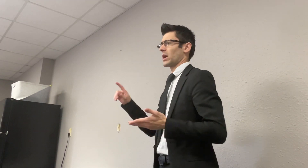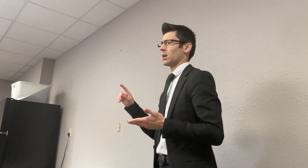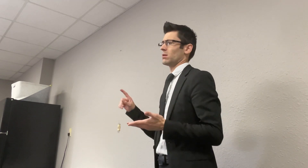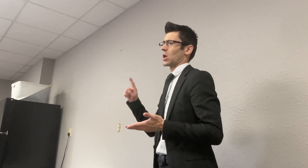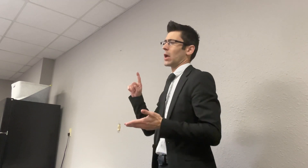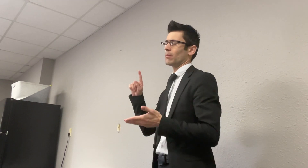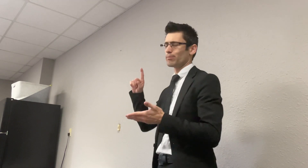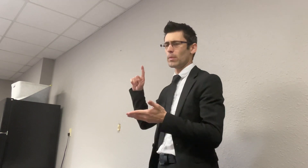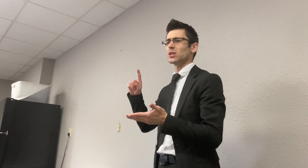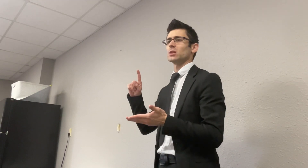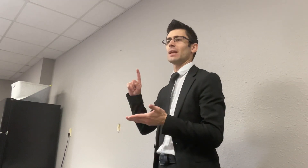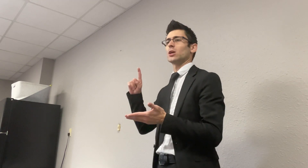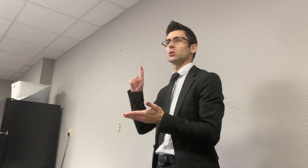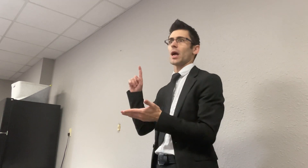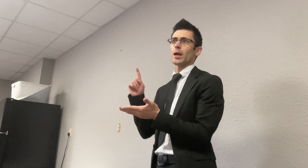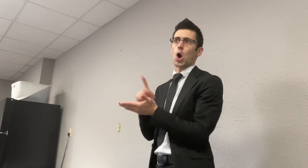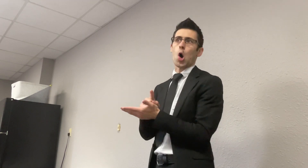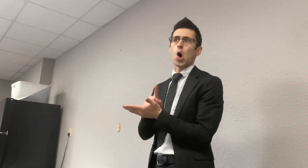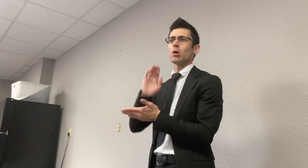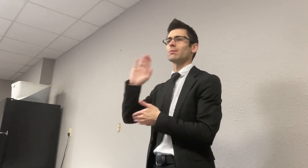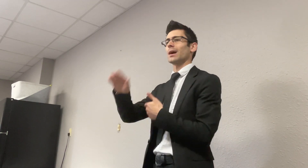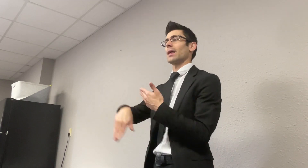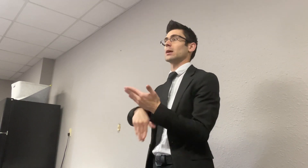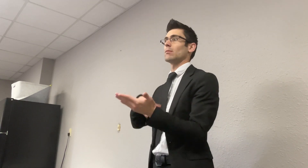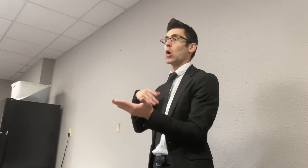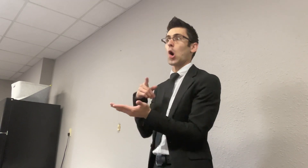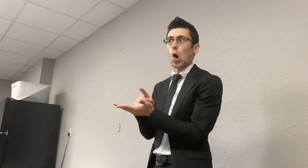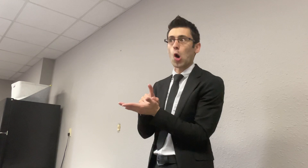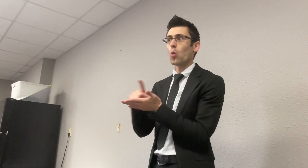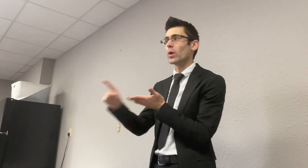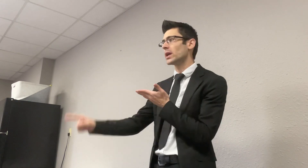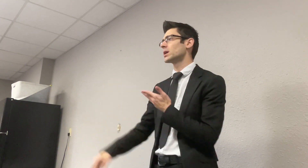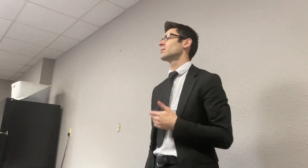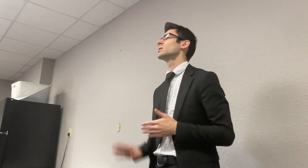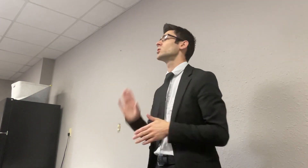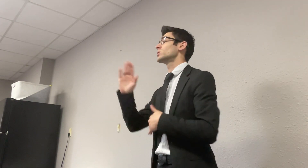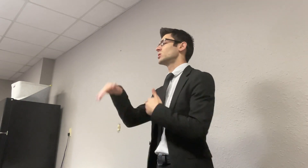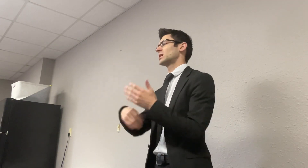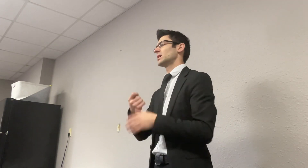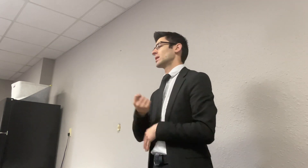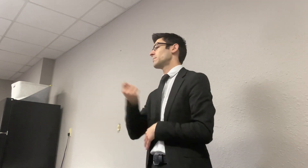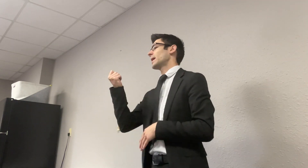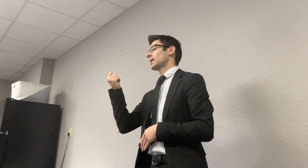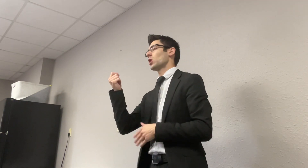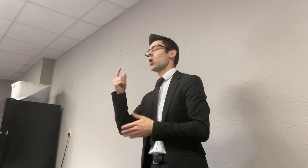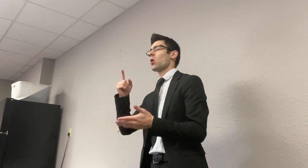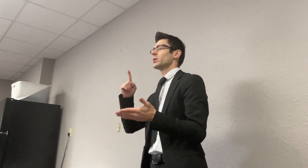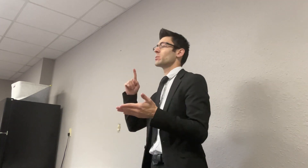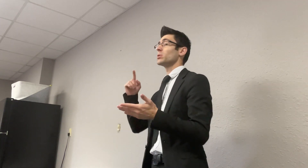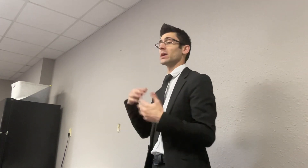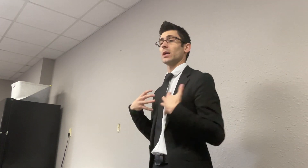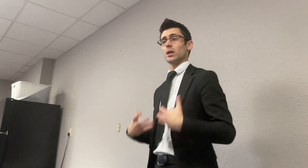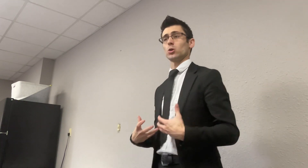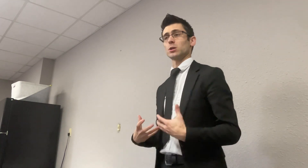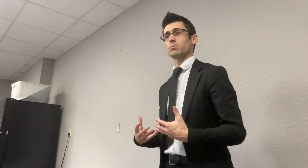You imagine like you're signing all, kind of like all week. You're eliminating all and you're putting it in your